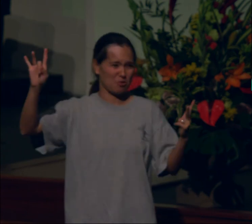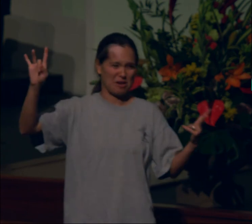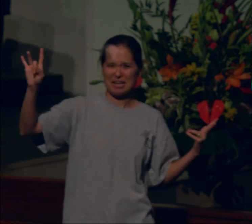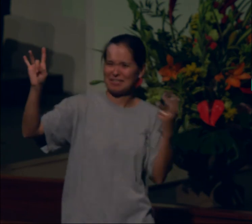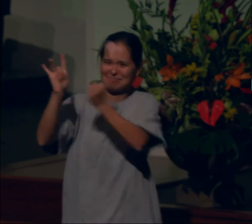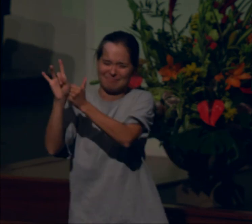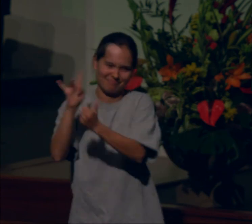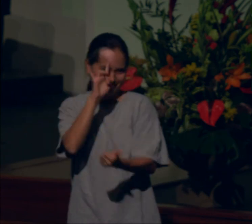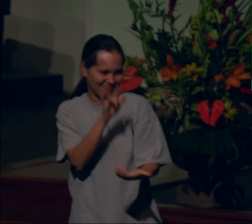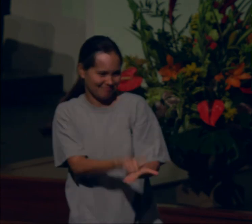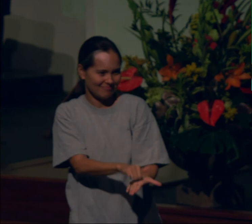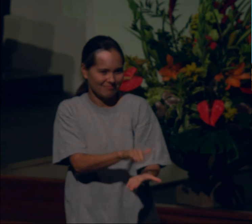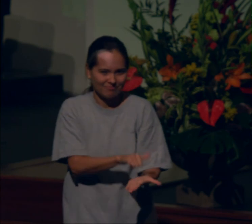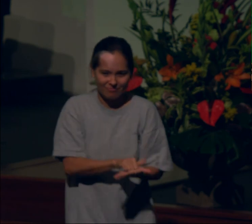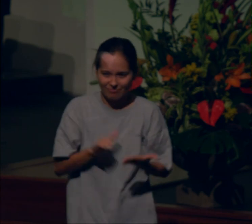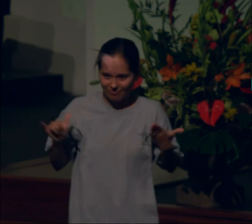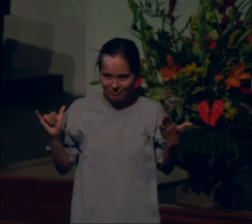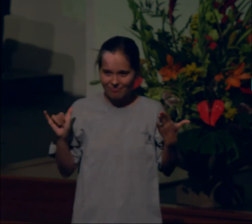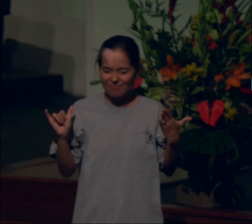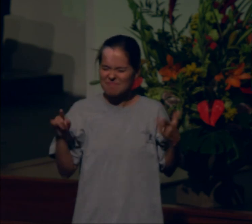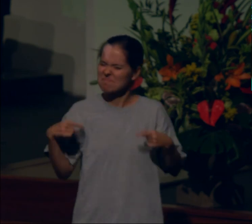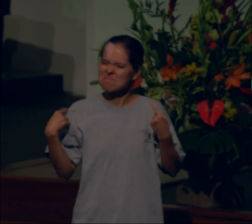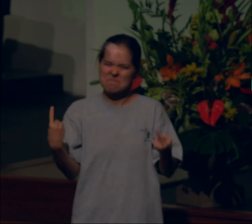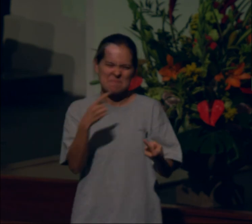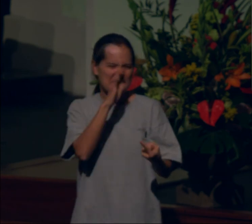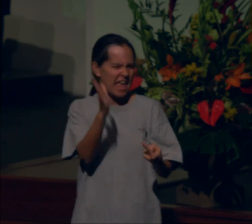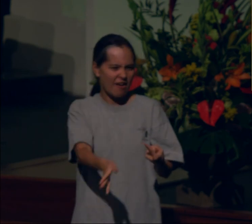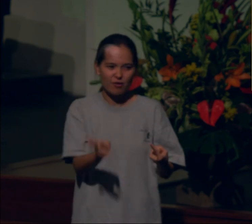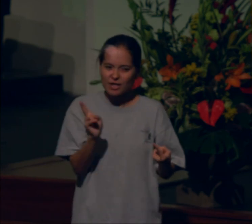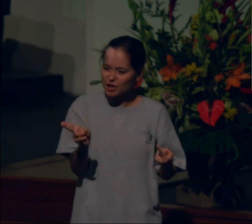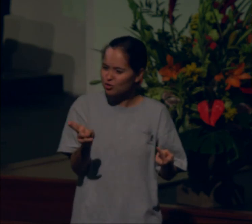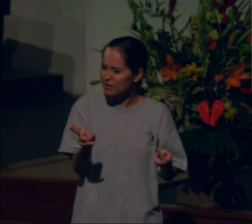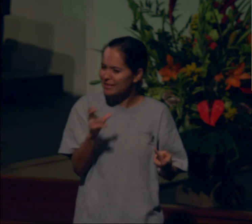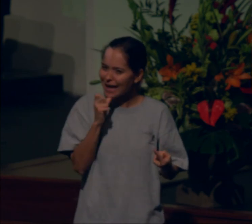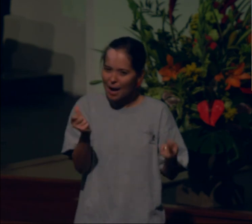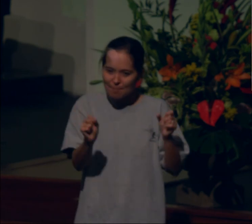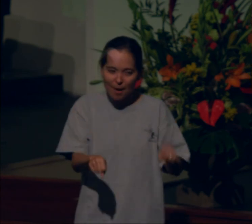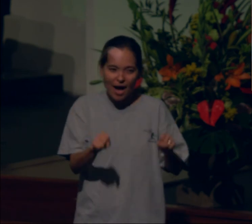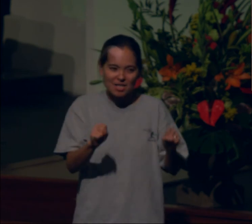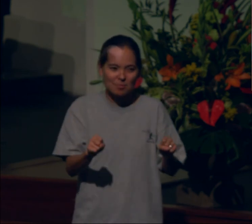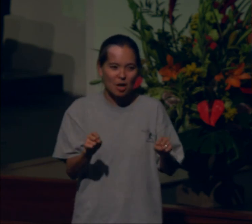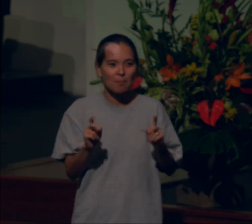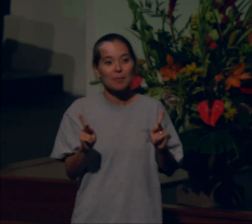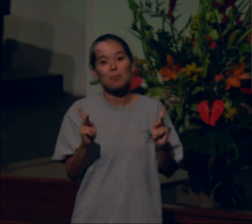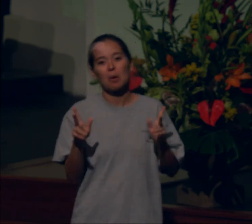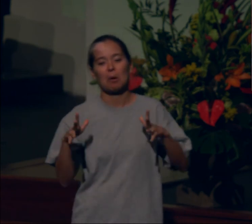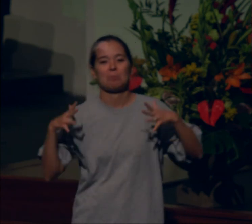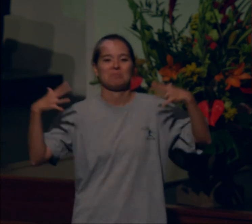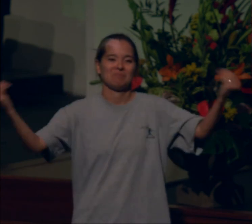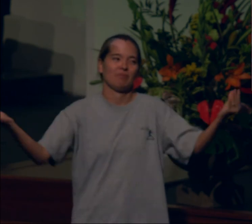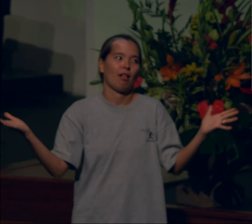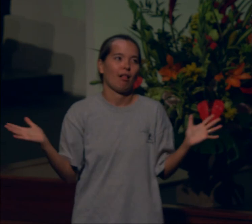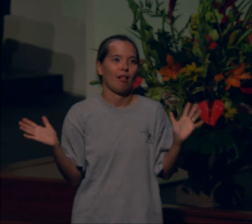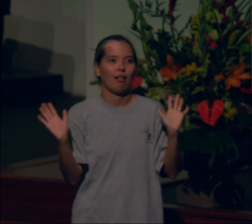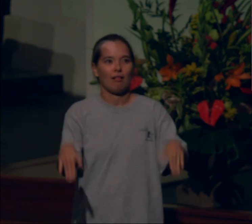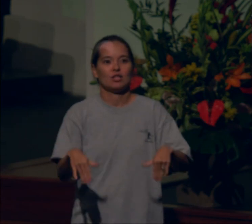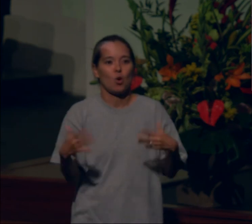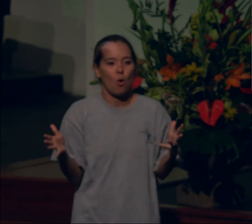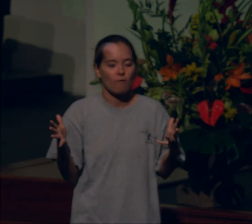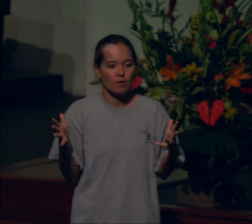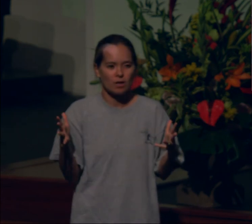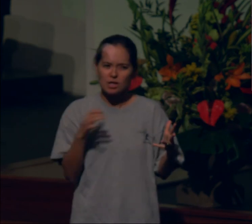around from. Never. It's not possible. People started getting up and leaving the stands. At the Super